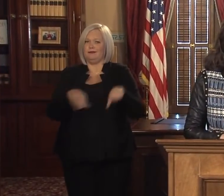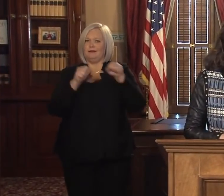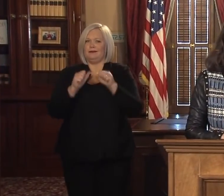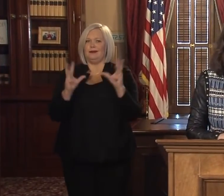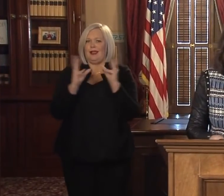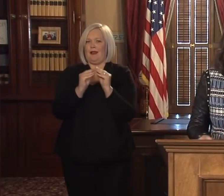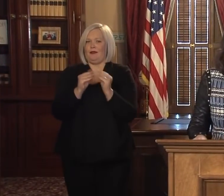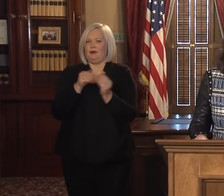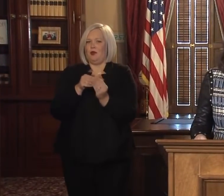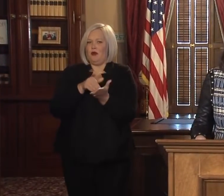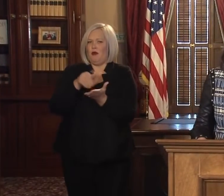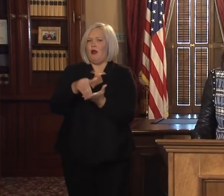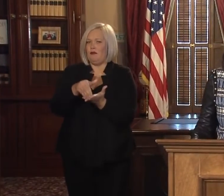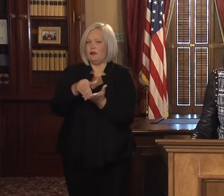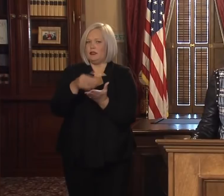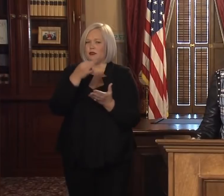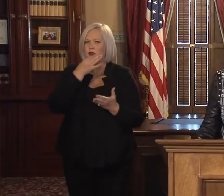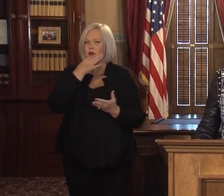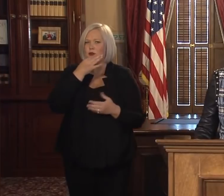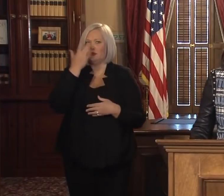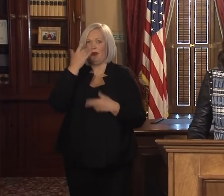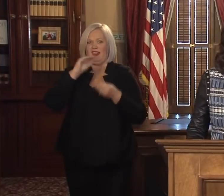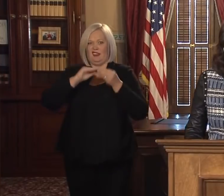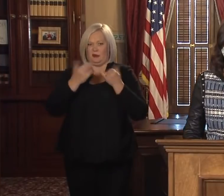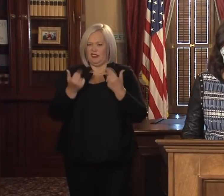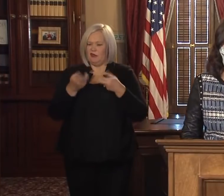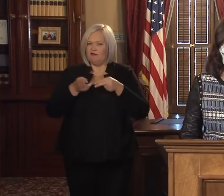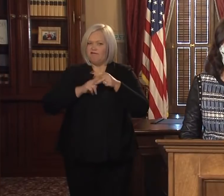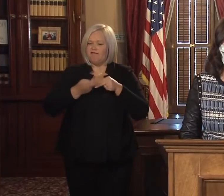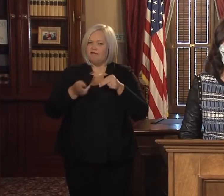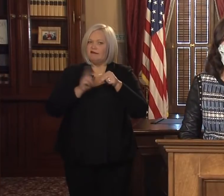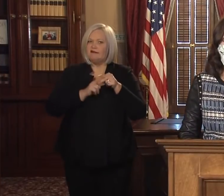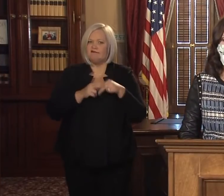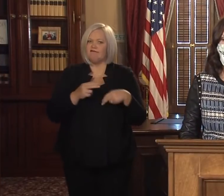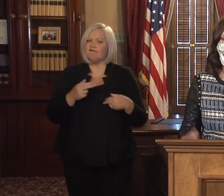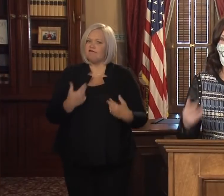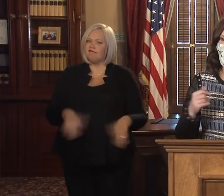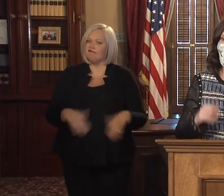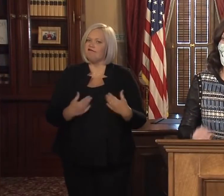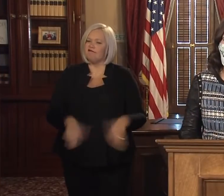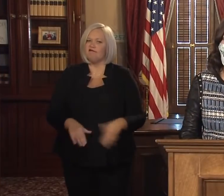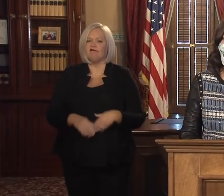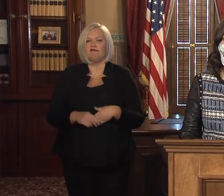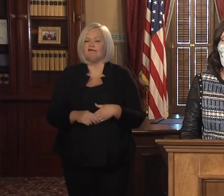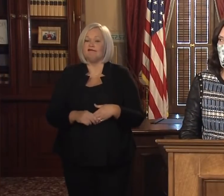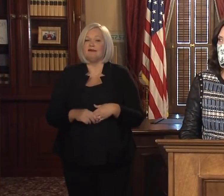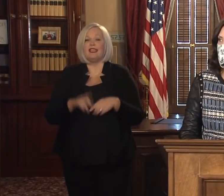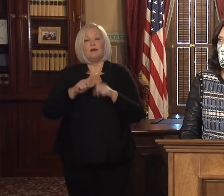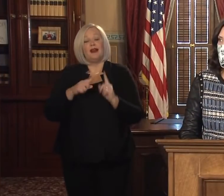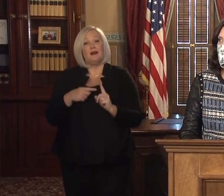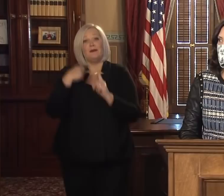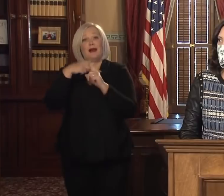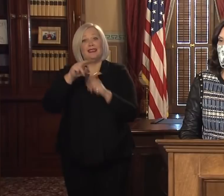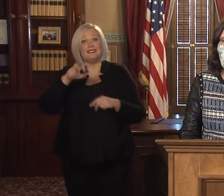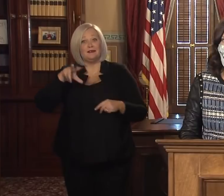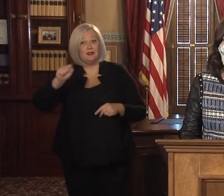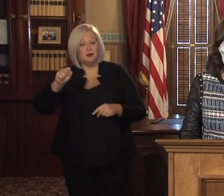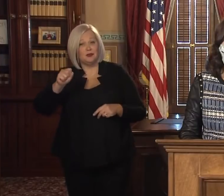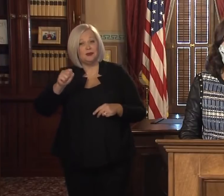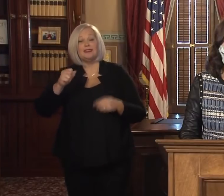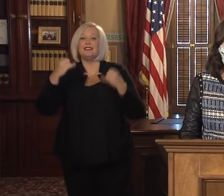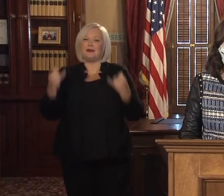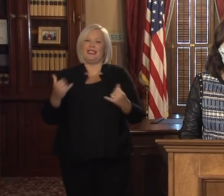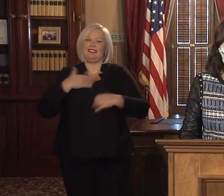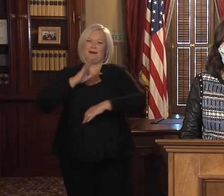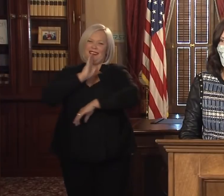frequently as the numbers are very concerning. And on a high note, today is my